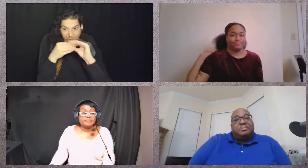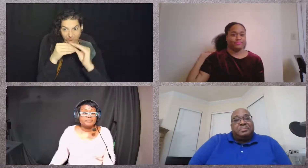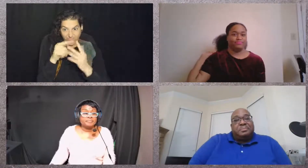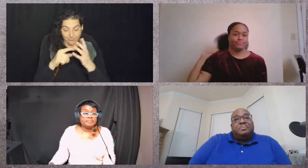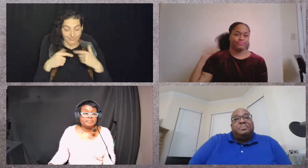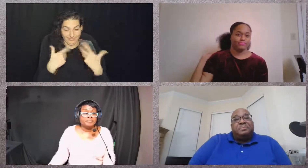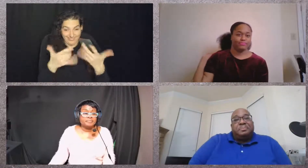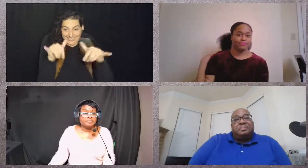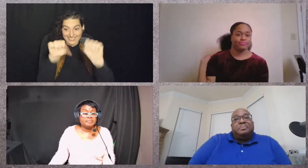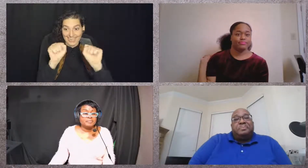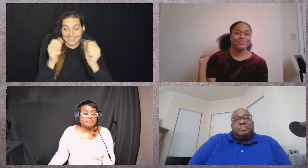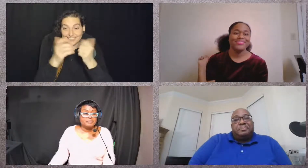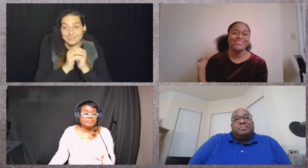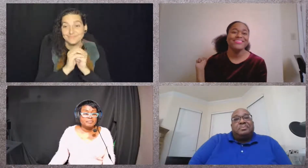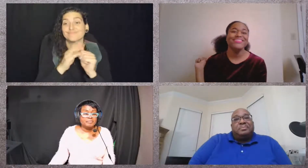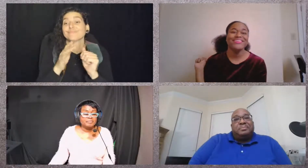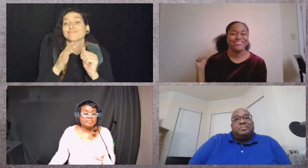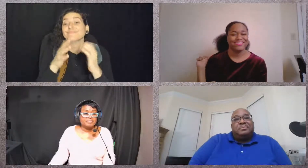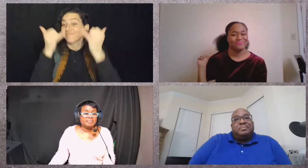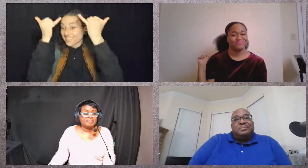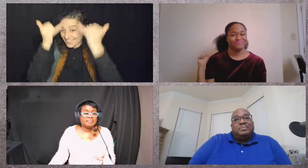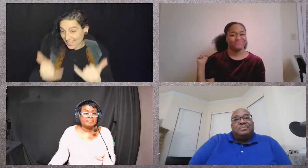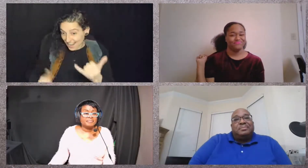That's important.